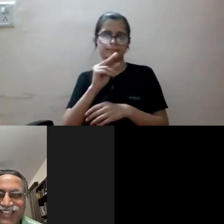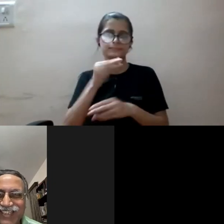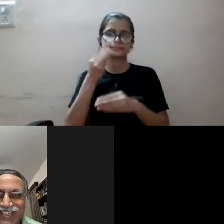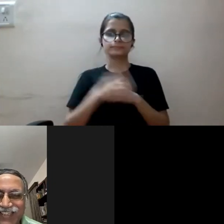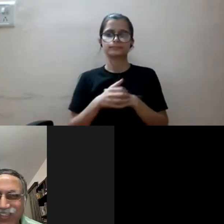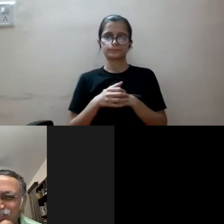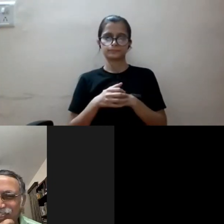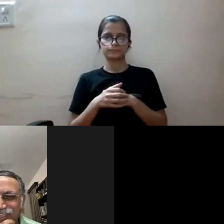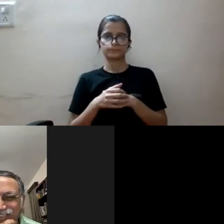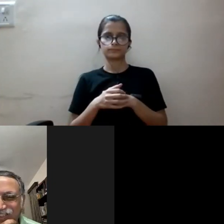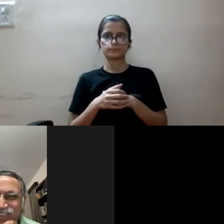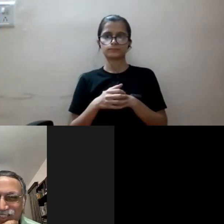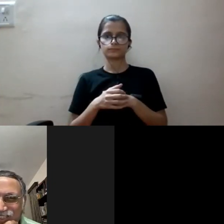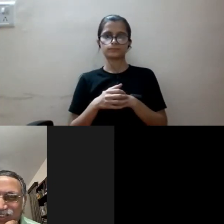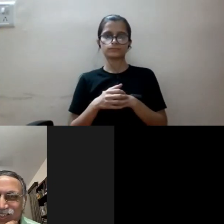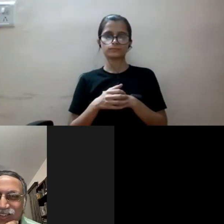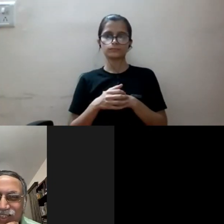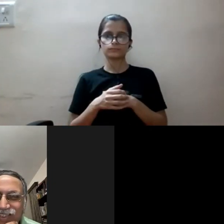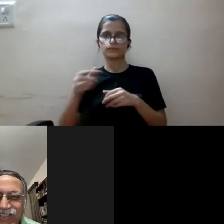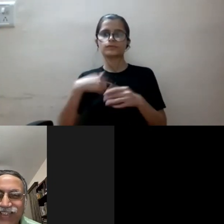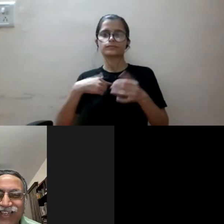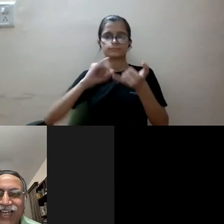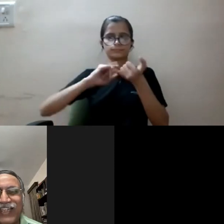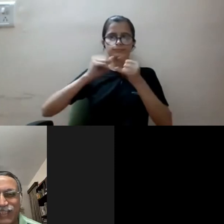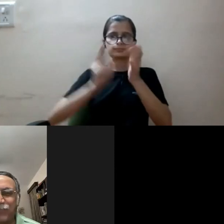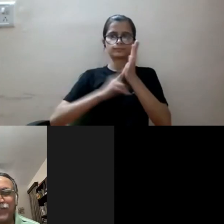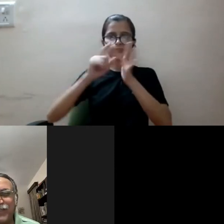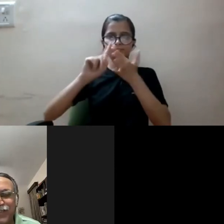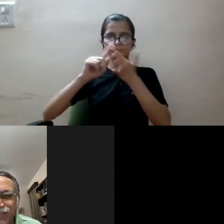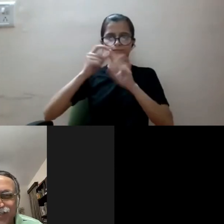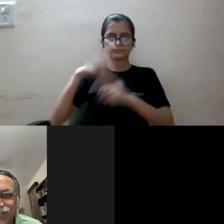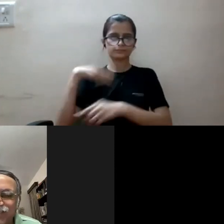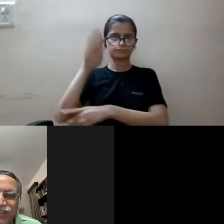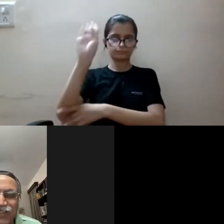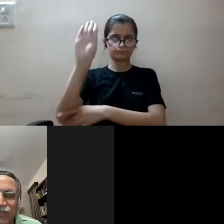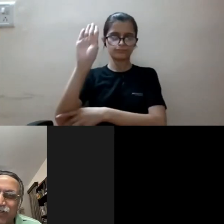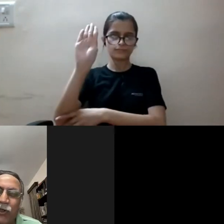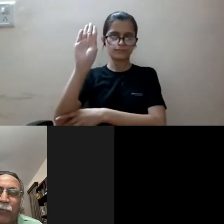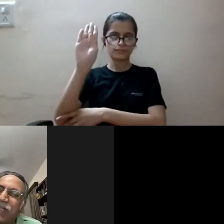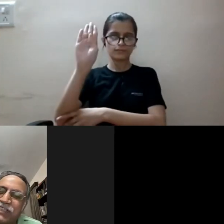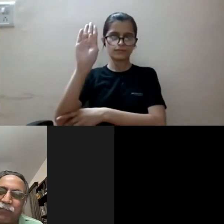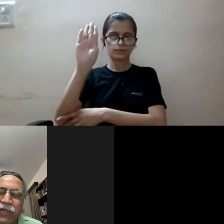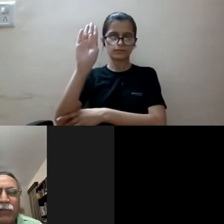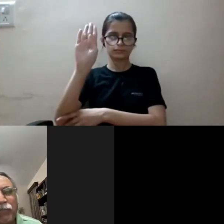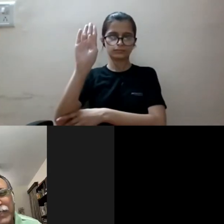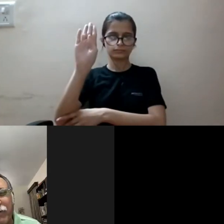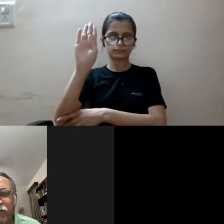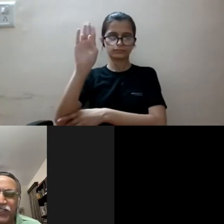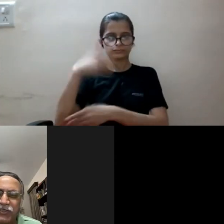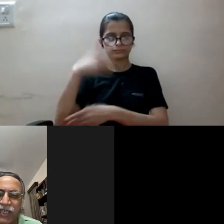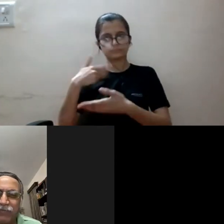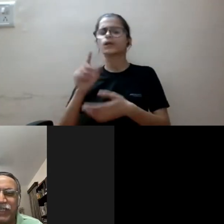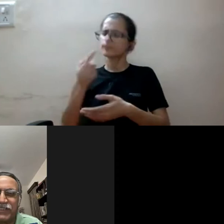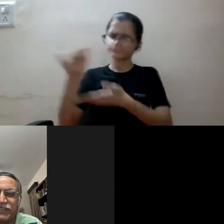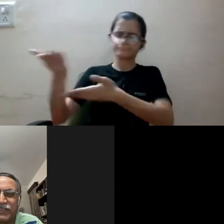Professor Prasad? Yes. This is Sandeep. I could wait for the hand raise and I could come after. No, please come. Please be